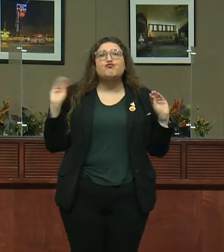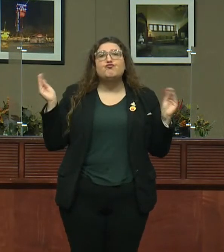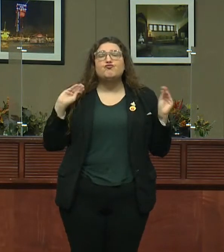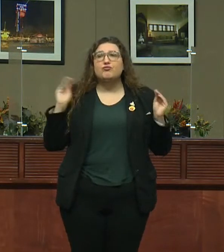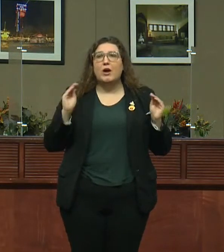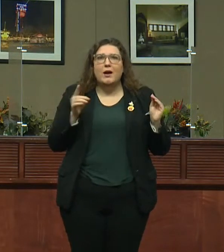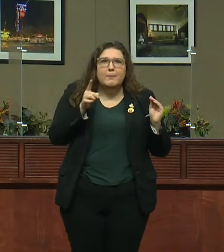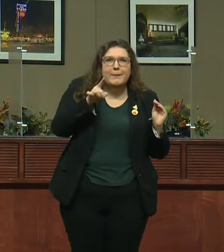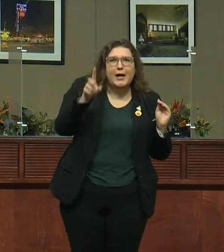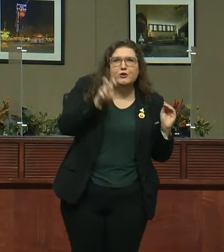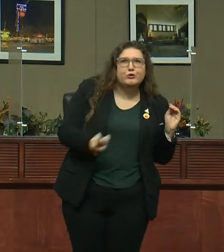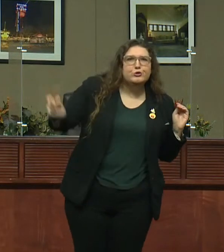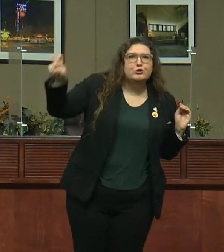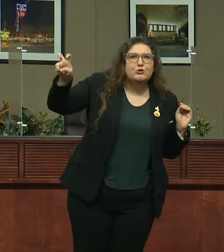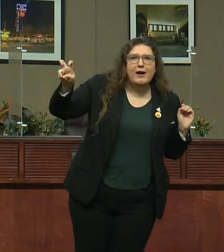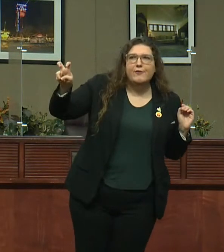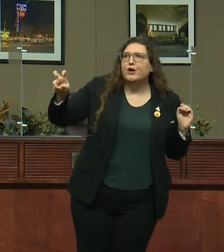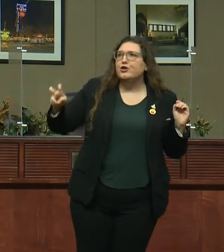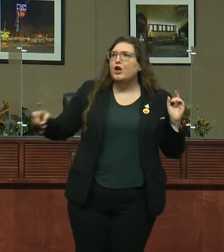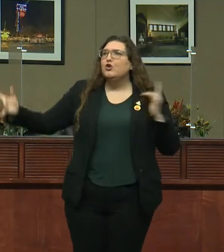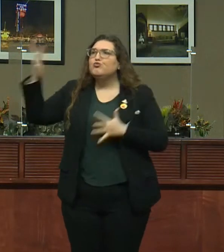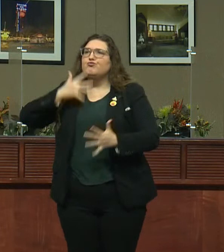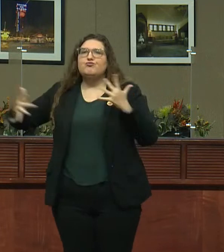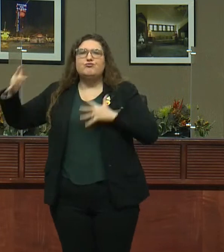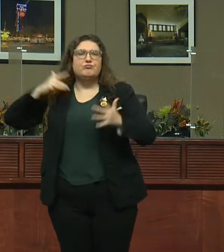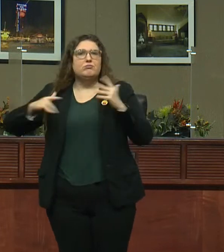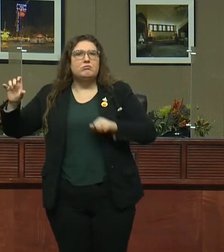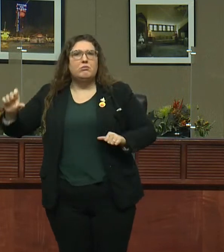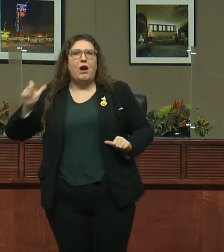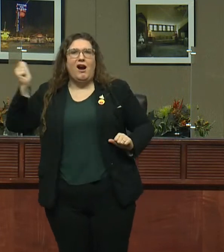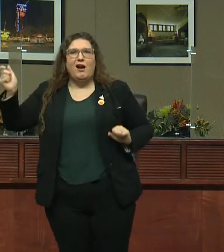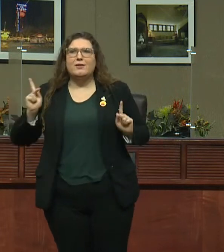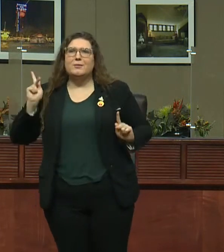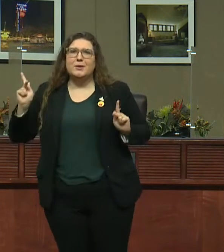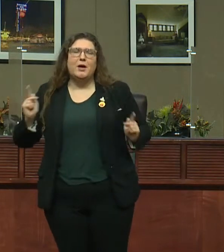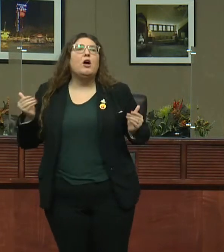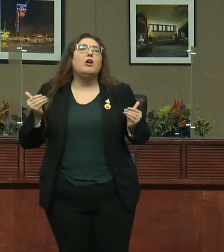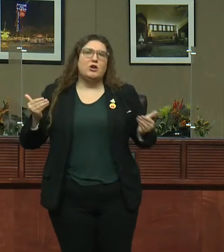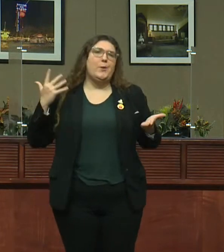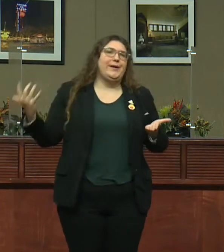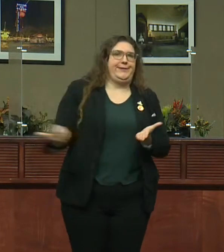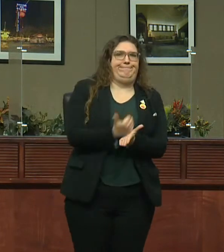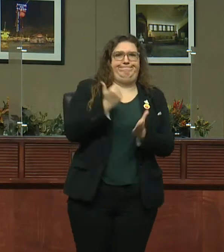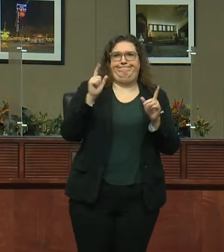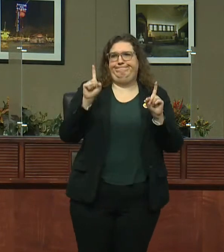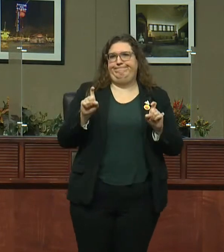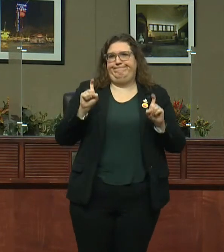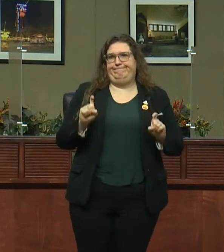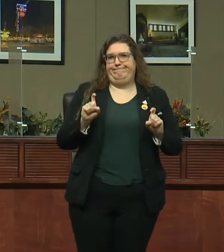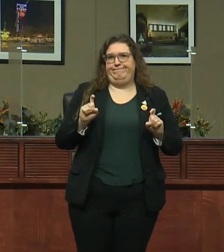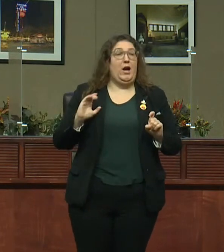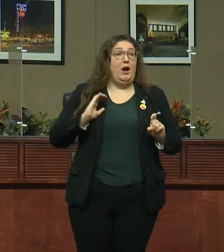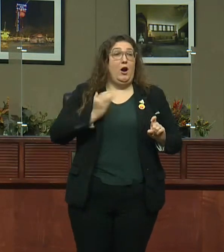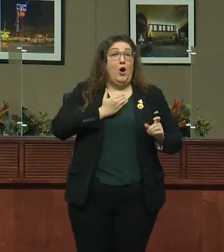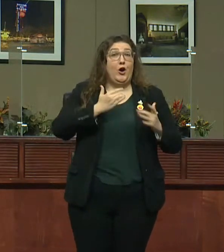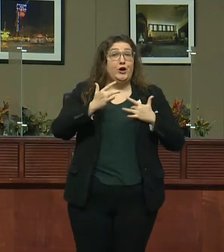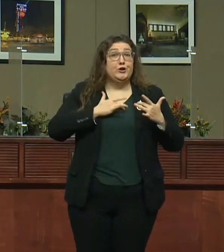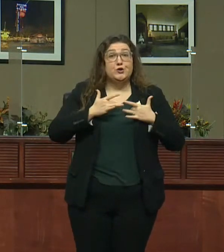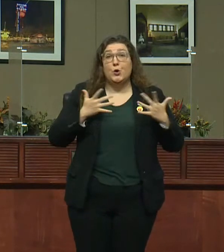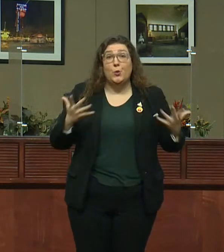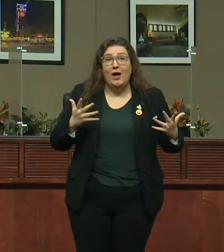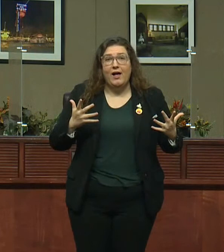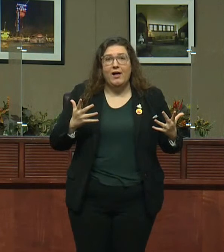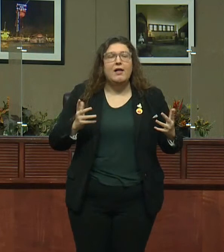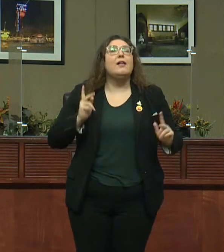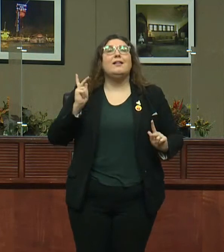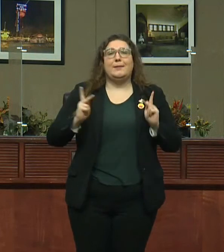contact with people from outside your intimate circle to get tested, our concern is asymptomatic people. It is